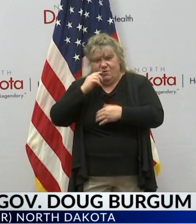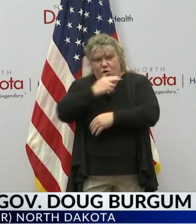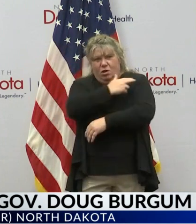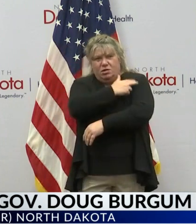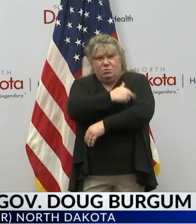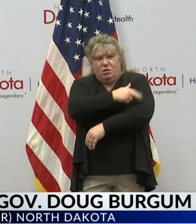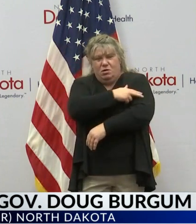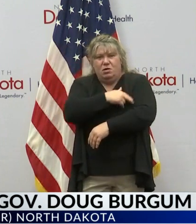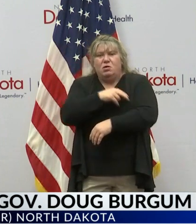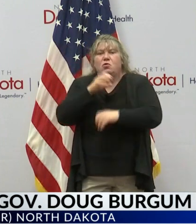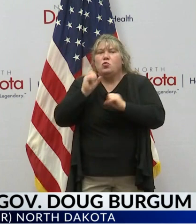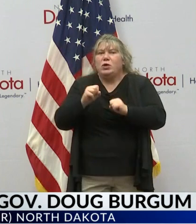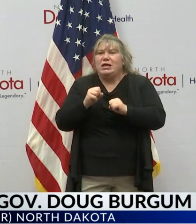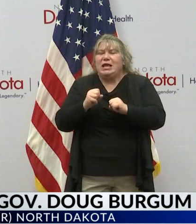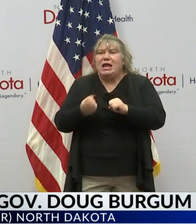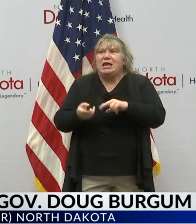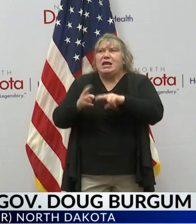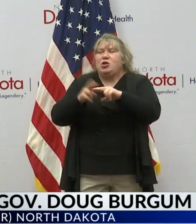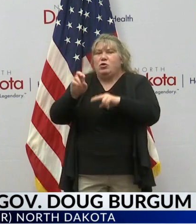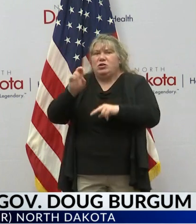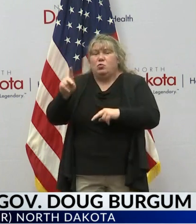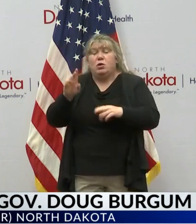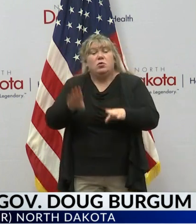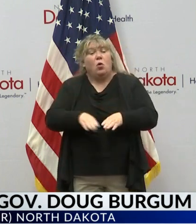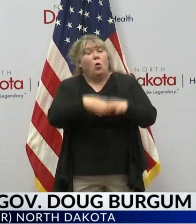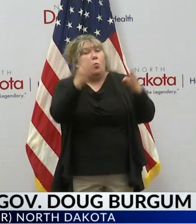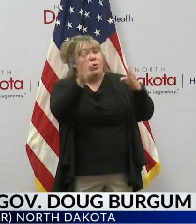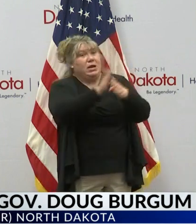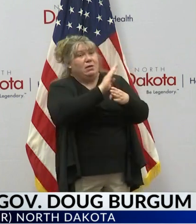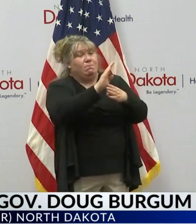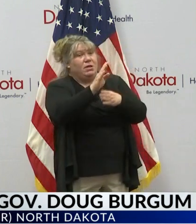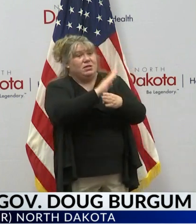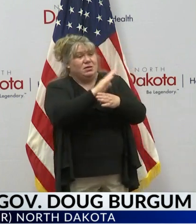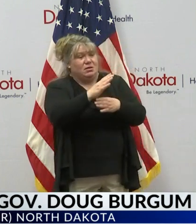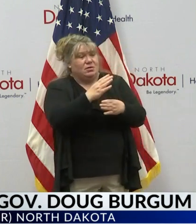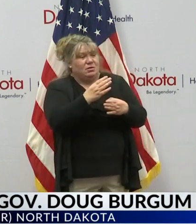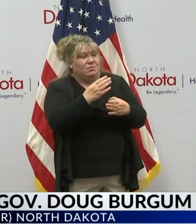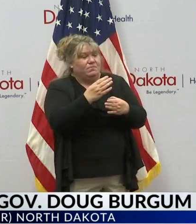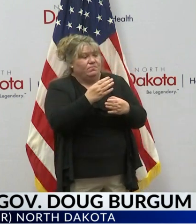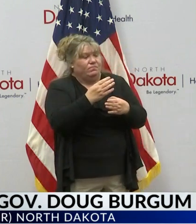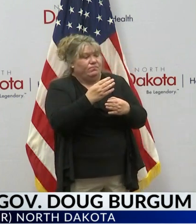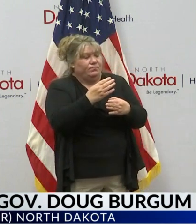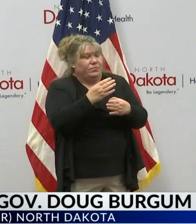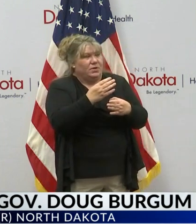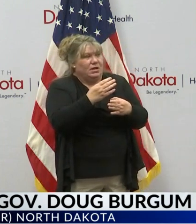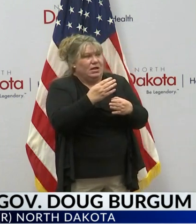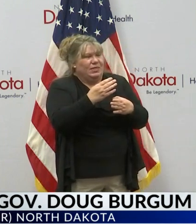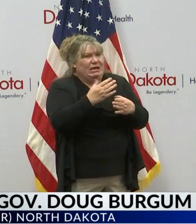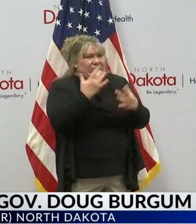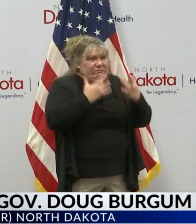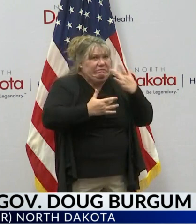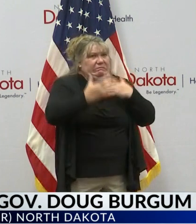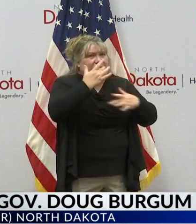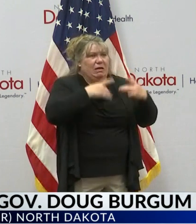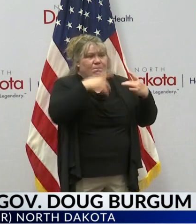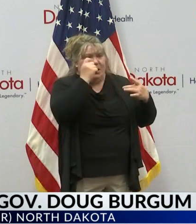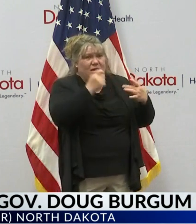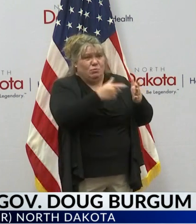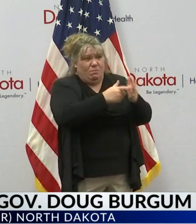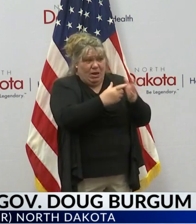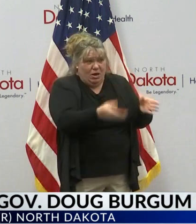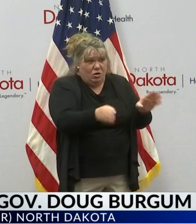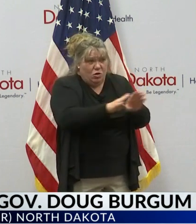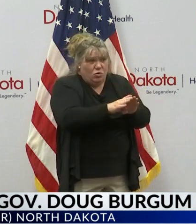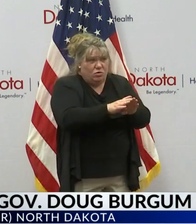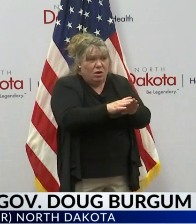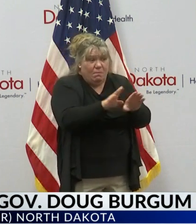dial up more risk. And by opening up businesses who are economically impaired because we mandated their closure is a way to